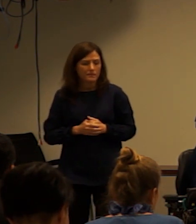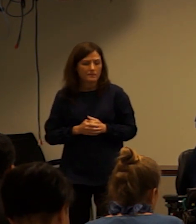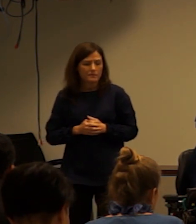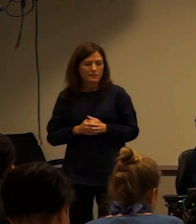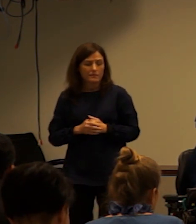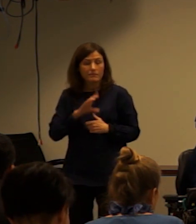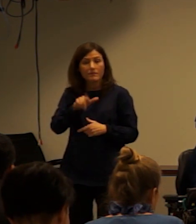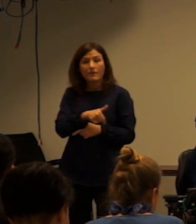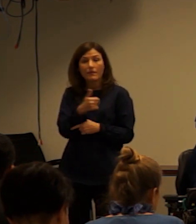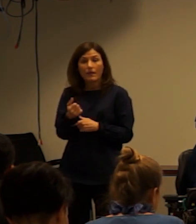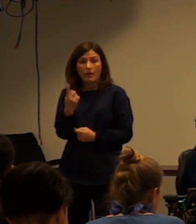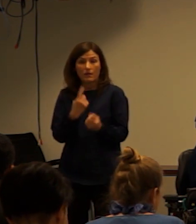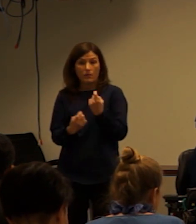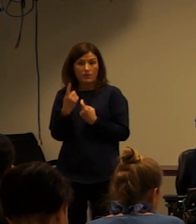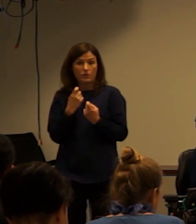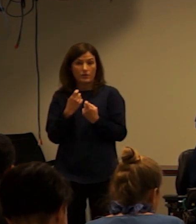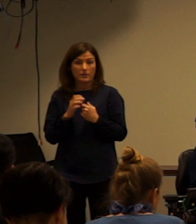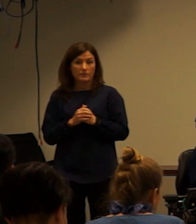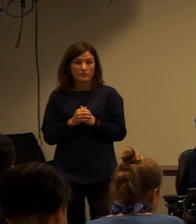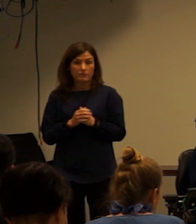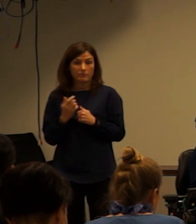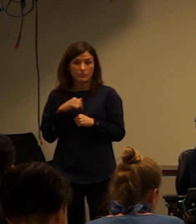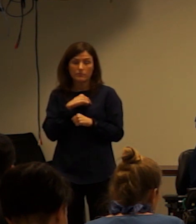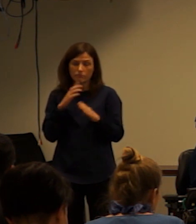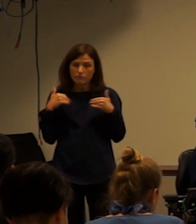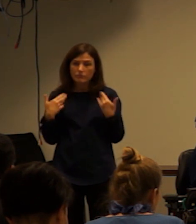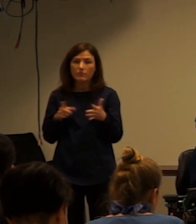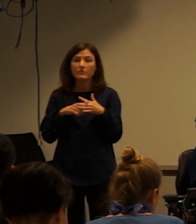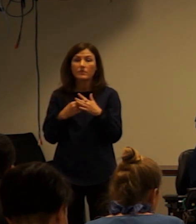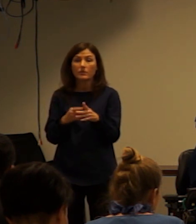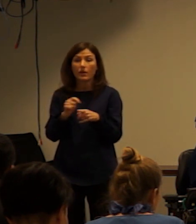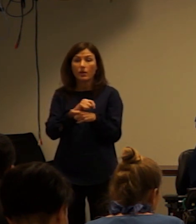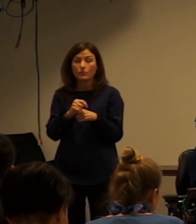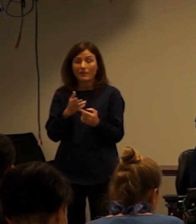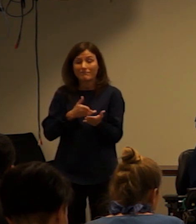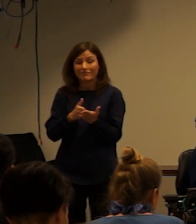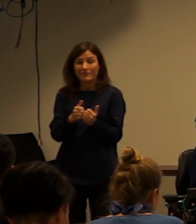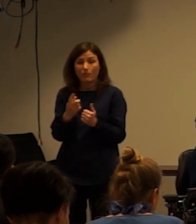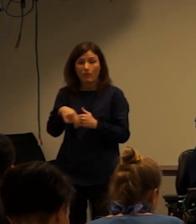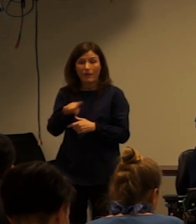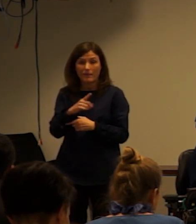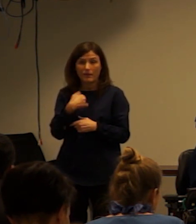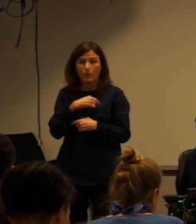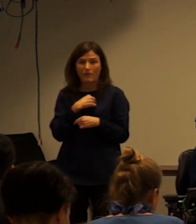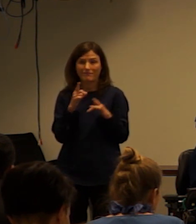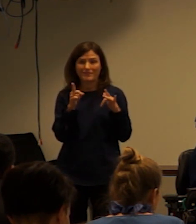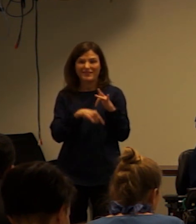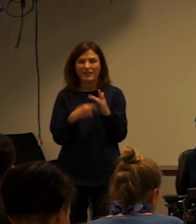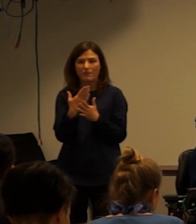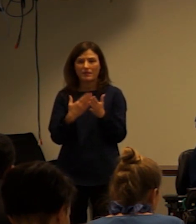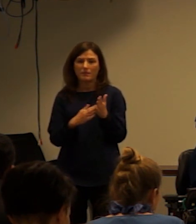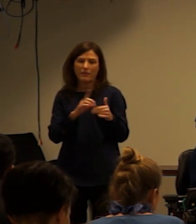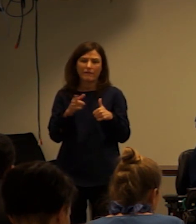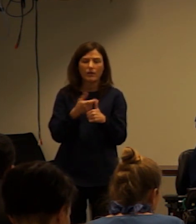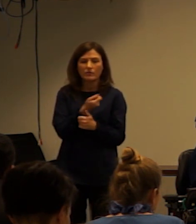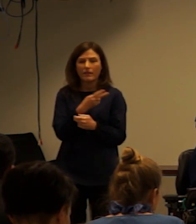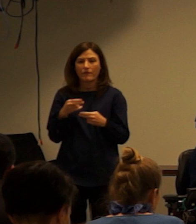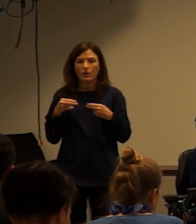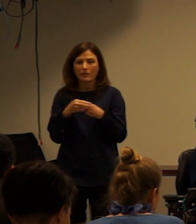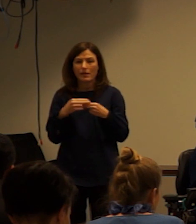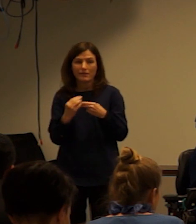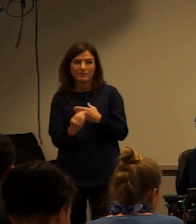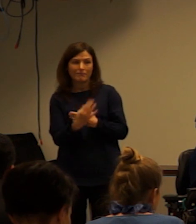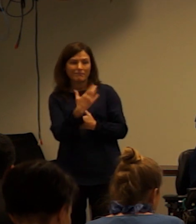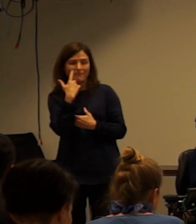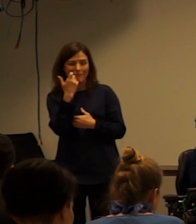Right. Okay, any other questions? All right, well, we're going to start with the training, and I'll be honest with you, we can practically skip some of the first slides simply because